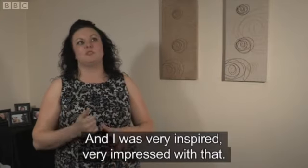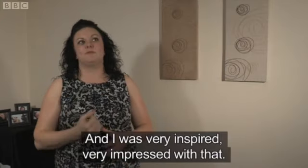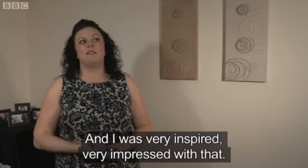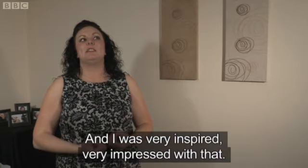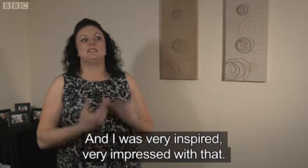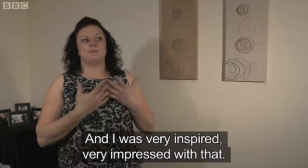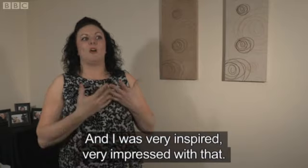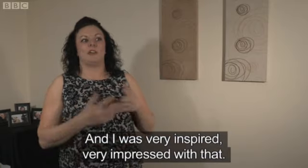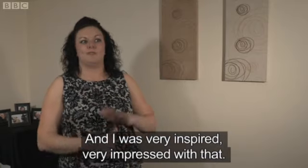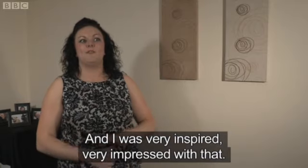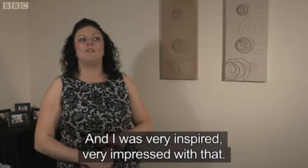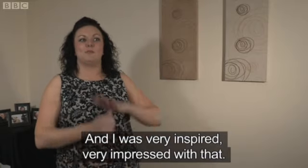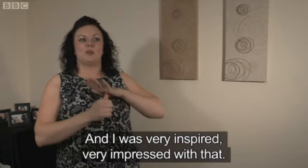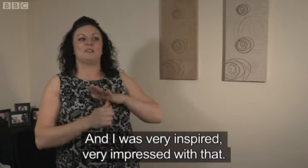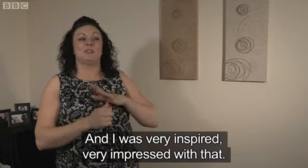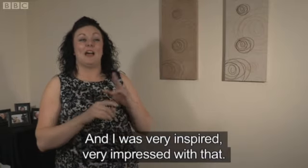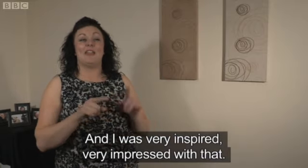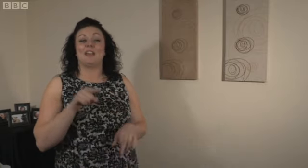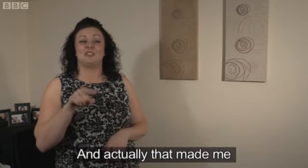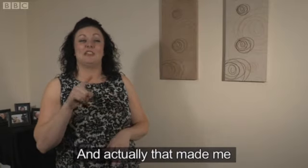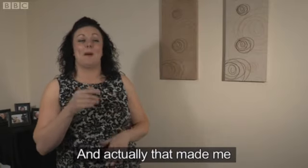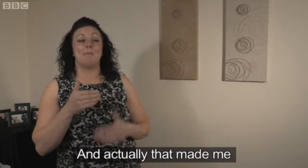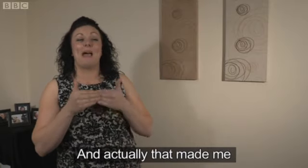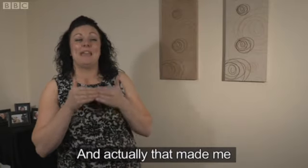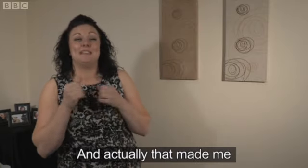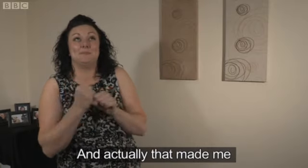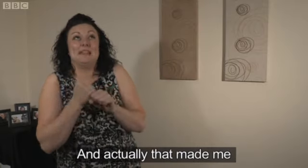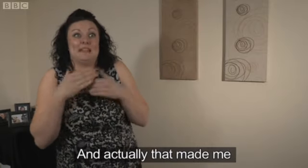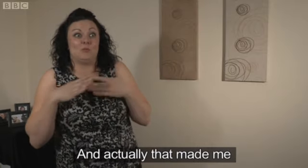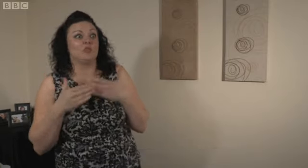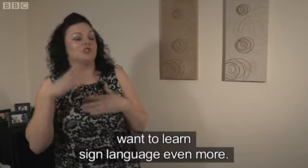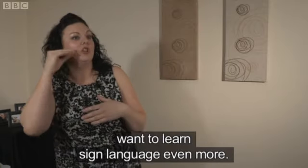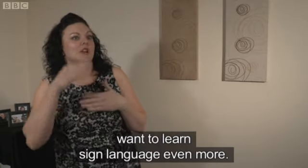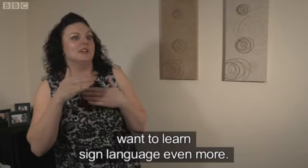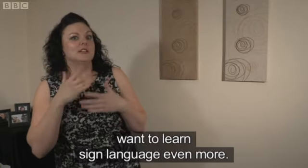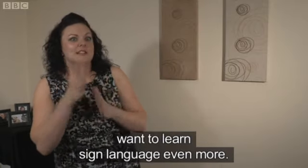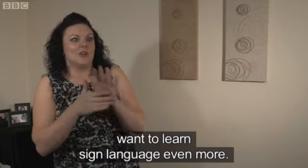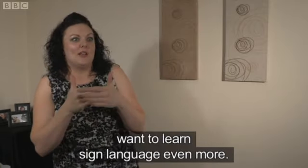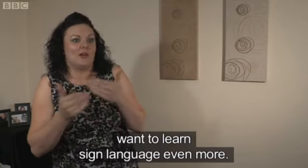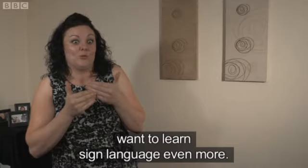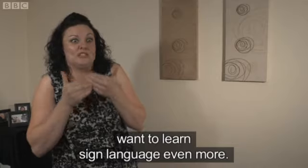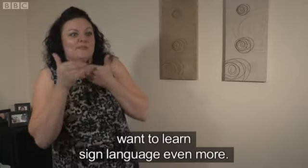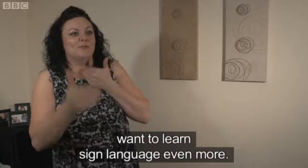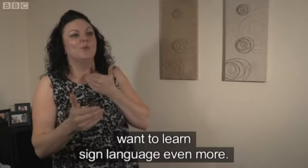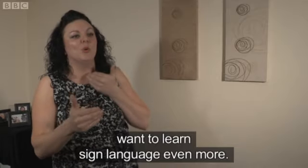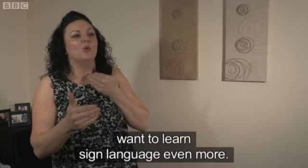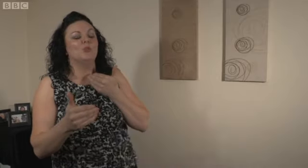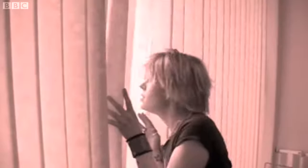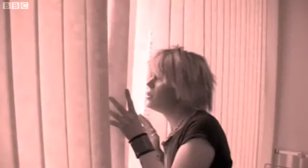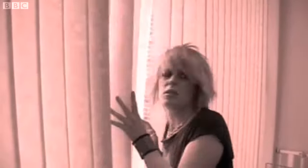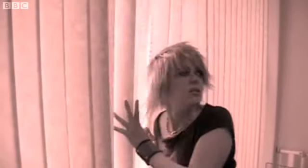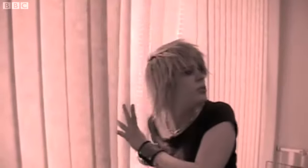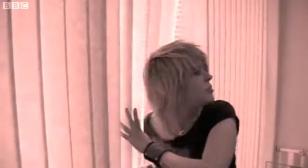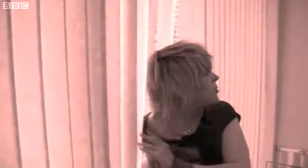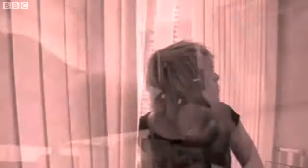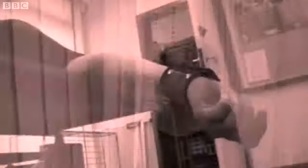very inspired, very impressed with that, and actually that made me want to learn sign language even more.